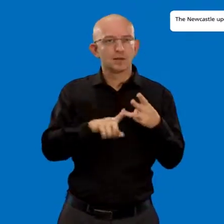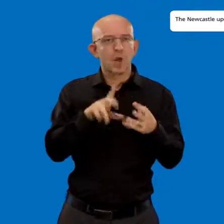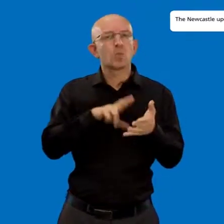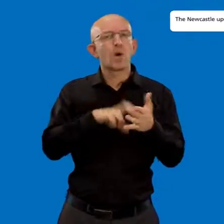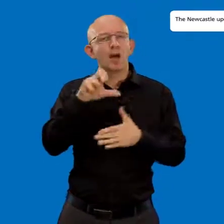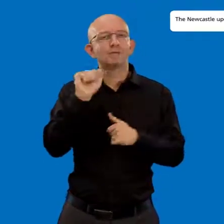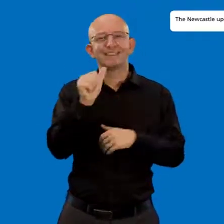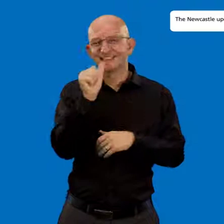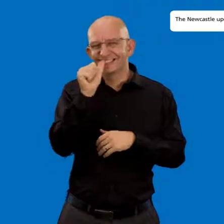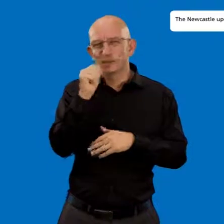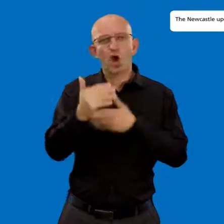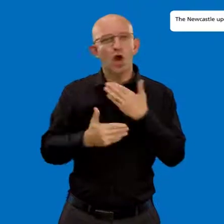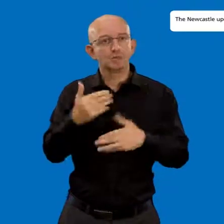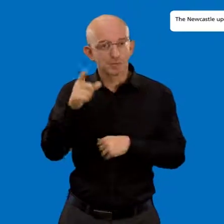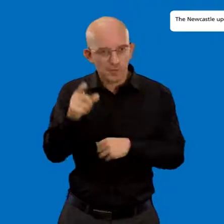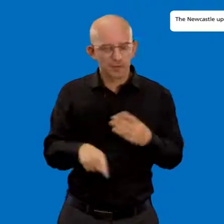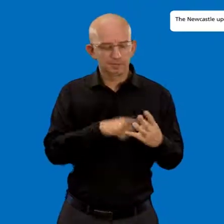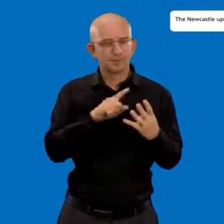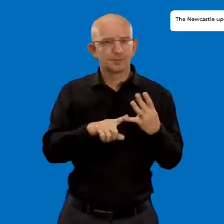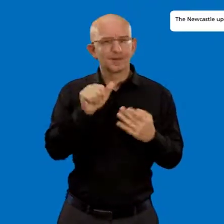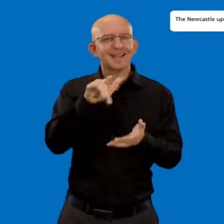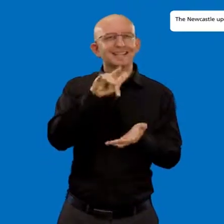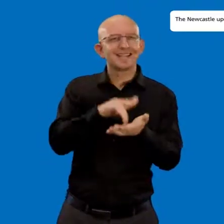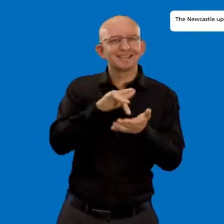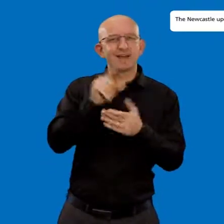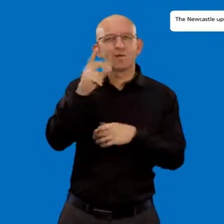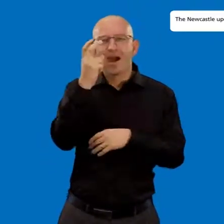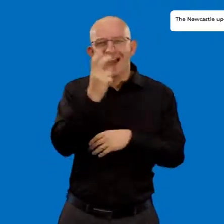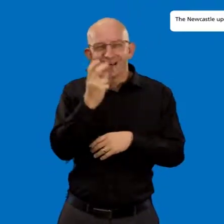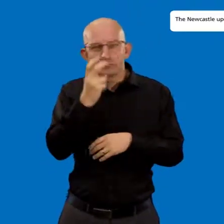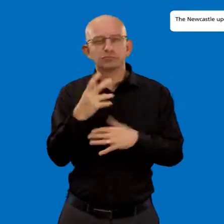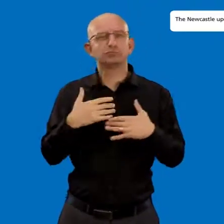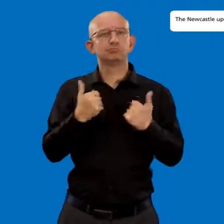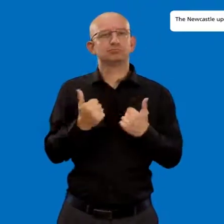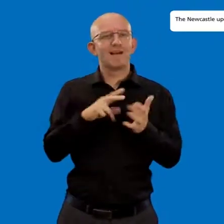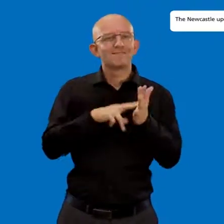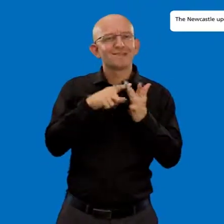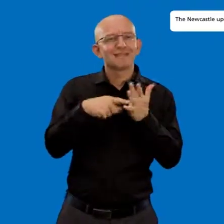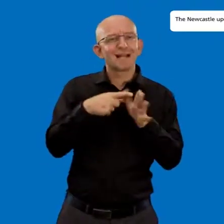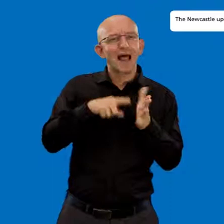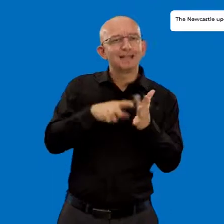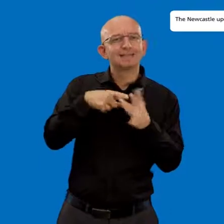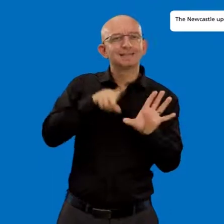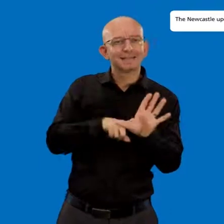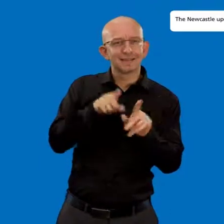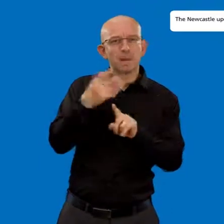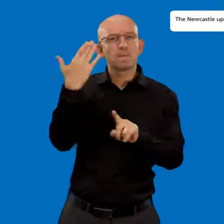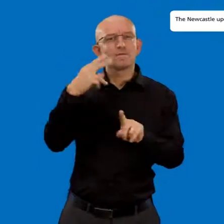the Newcastle Dental Hospital, the Centre for Ageing and Vitality, previously